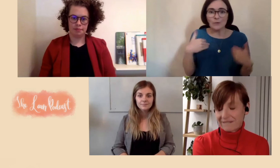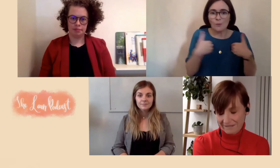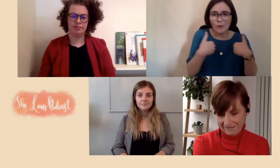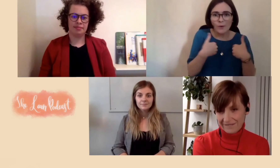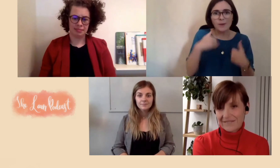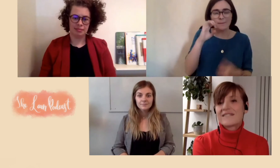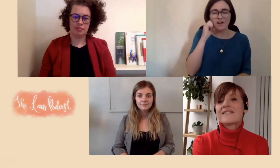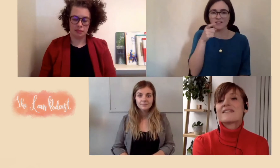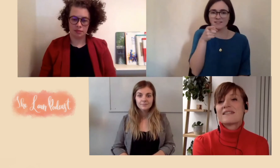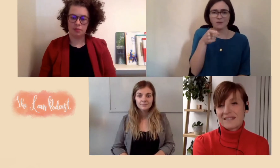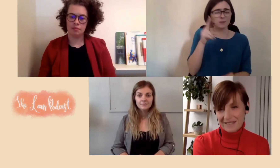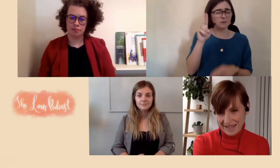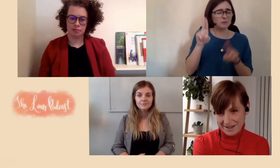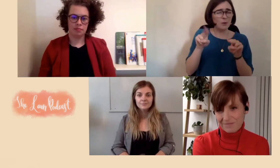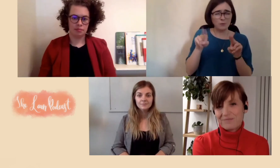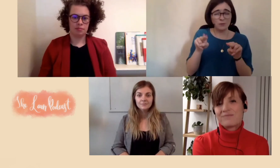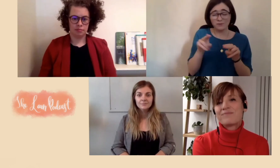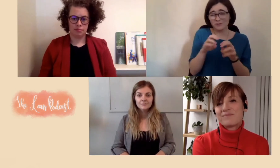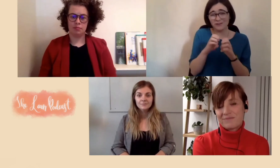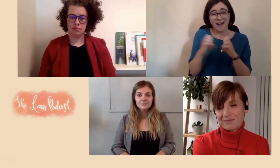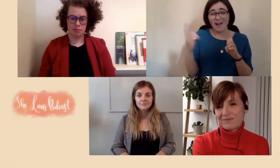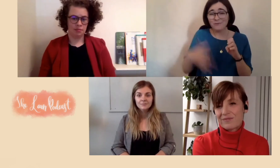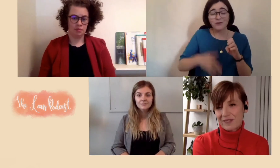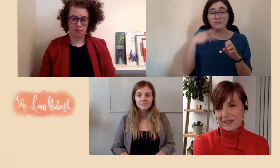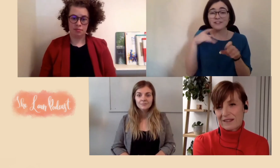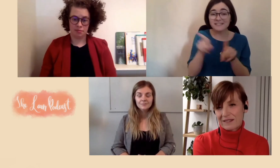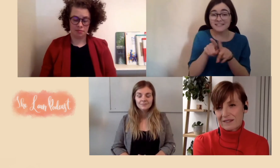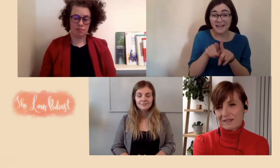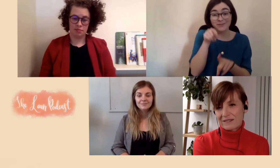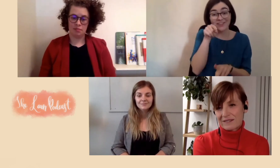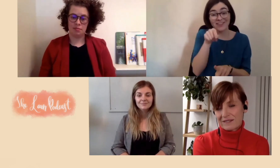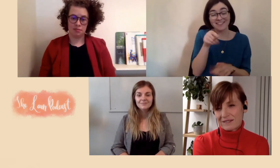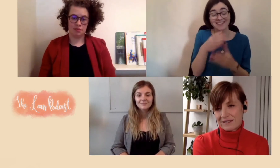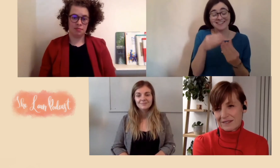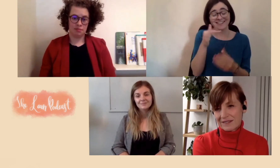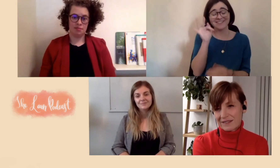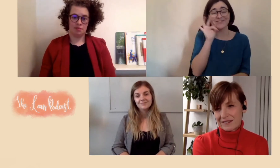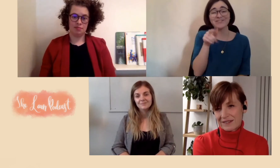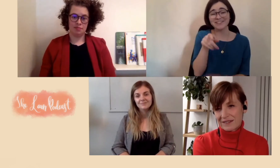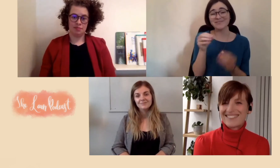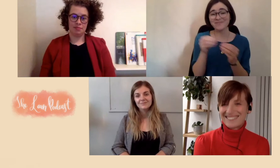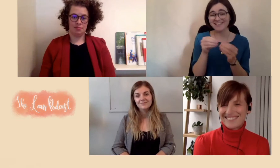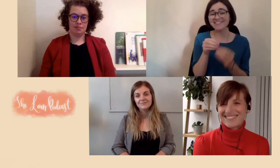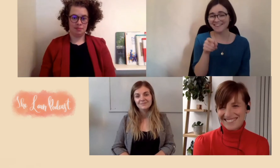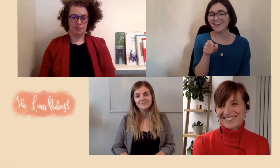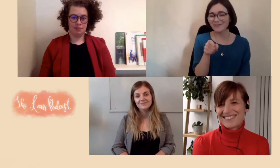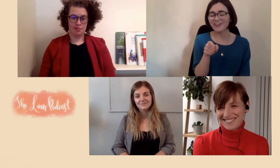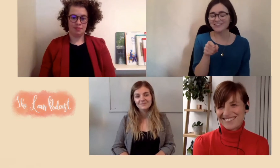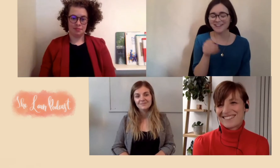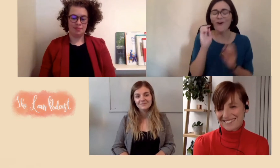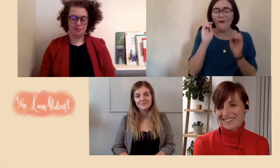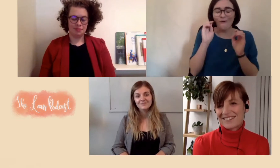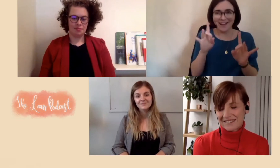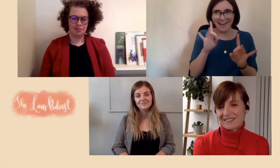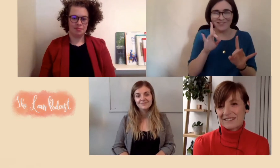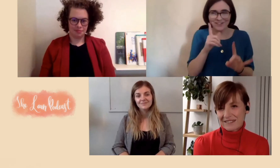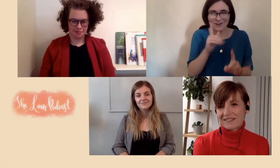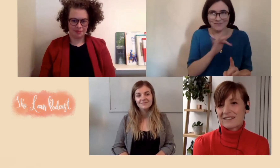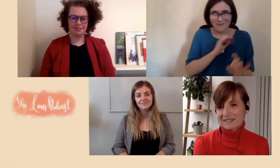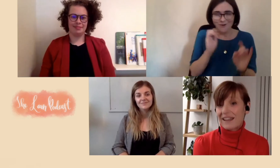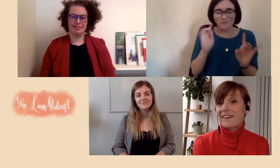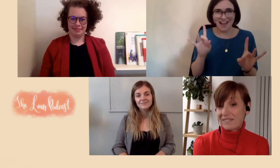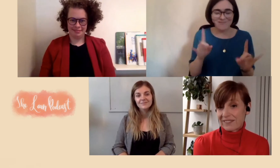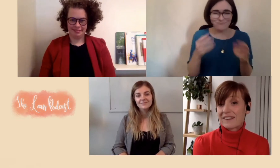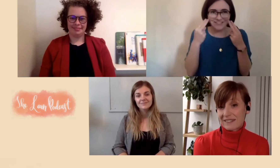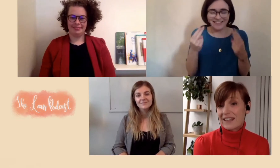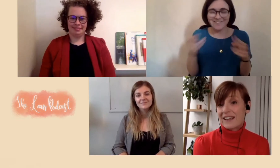anxiety and anxious feelings because it was totally new, just like everyone. So that's something that I found, actually, it's funny you mention it, when I actually were like, no, Ciara, you're going to